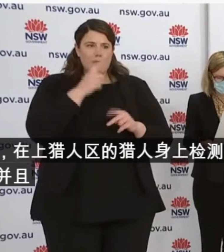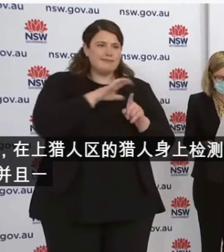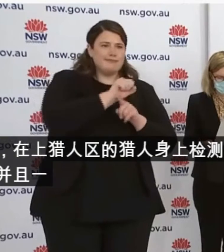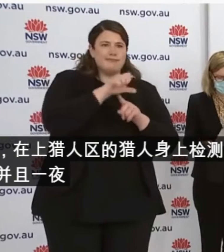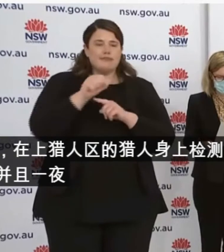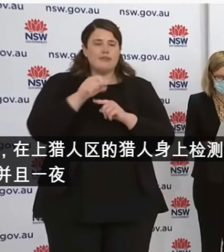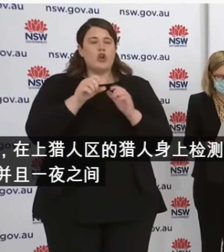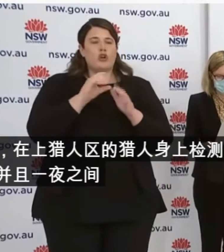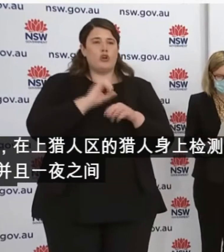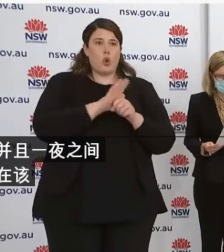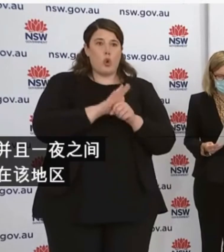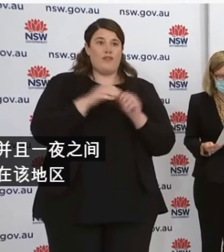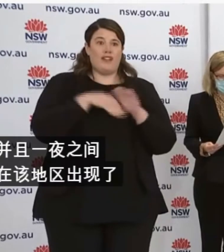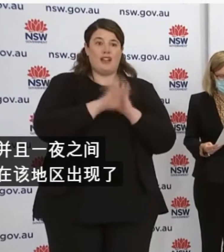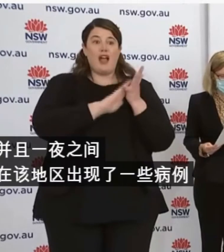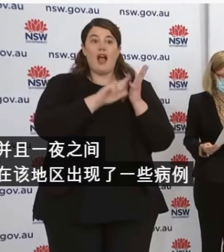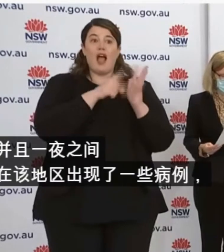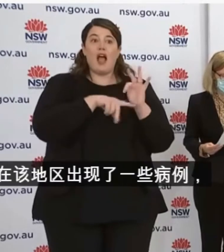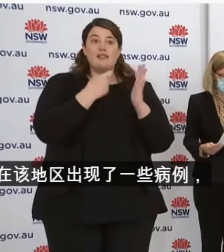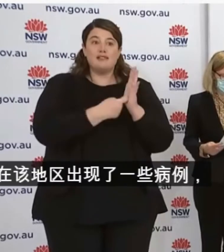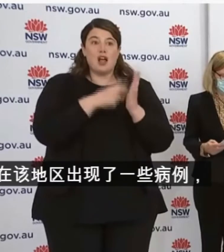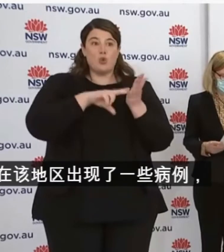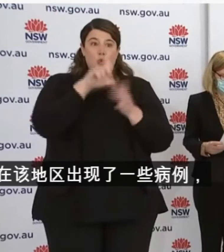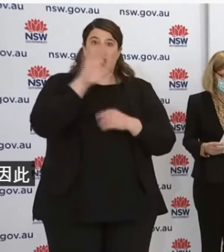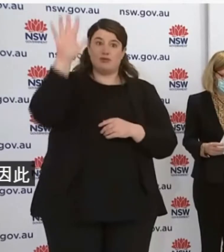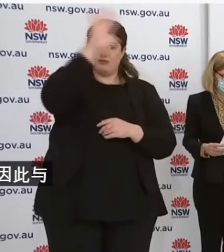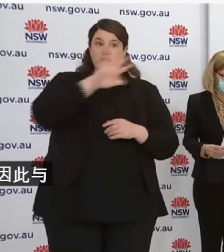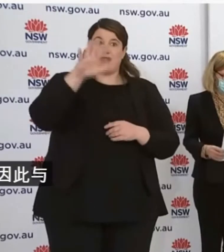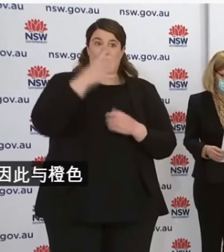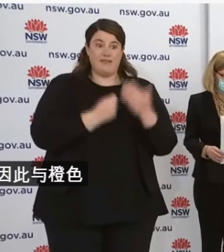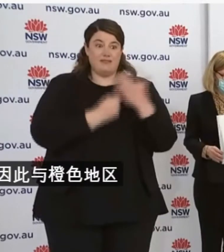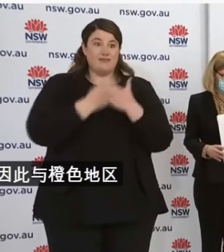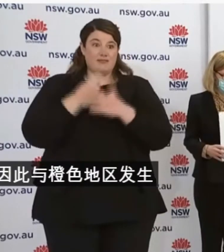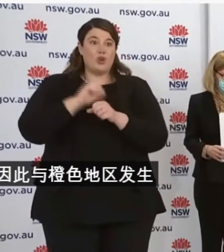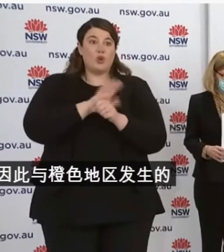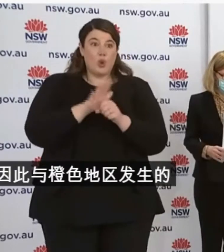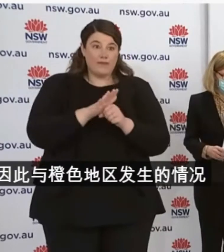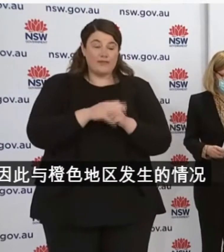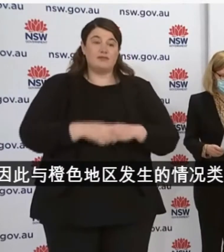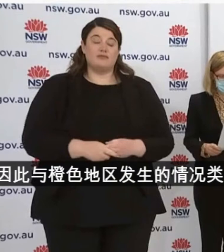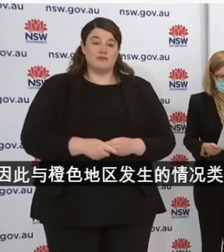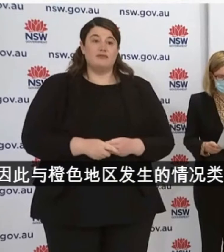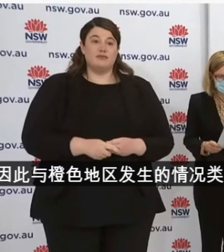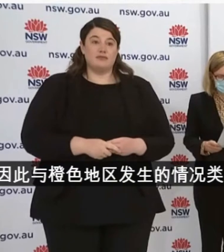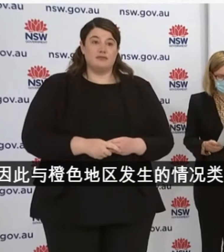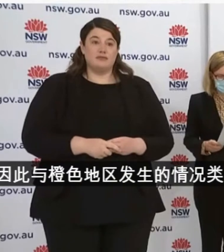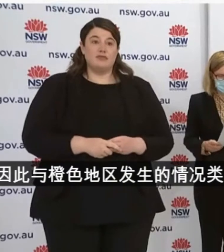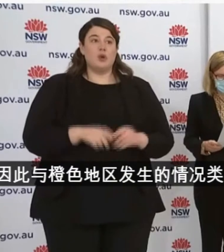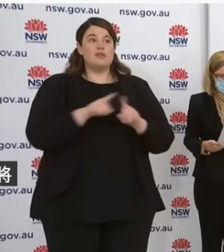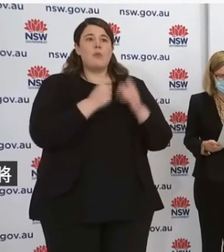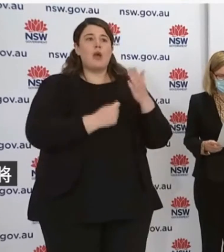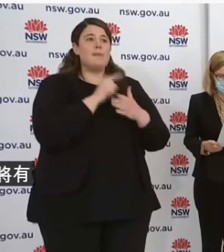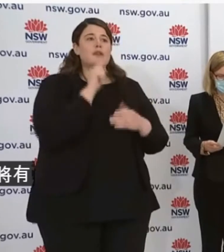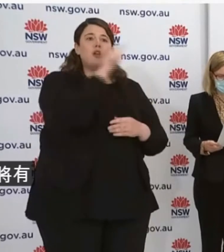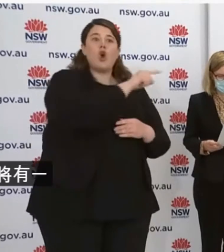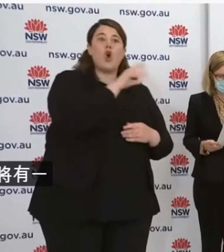and the Upper Hunter region, and overnight there have been some cases in that region. And as a result, similar to what occurred in Orange,